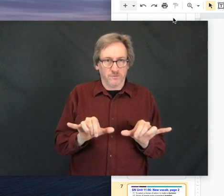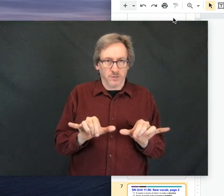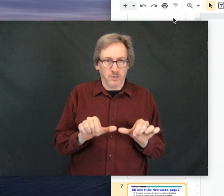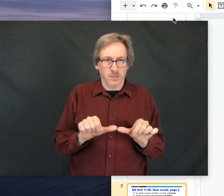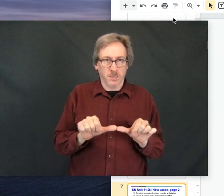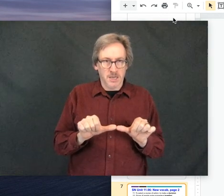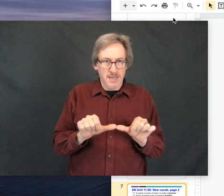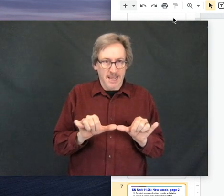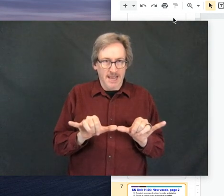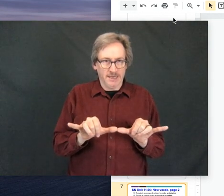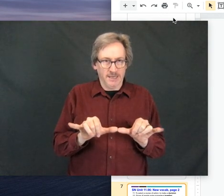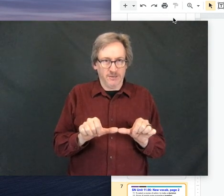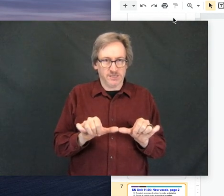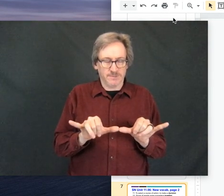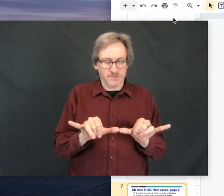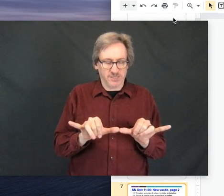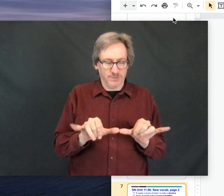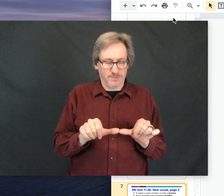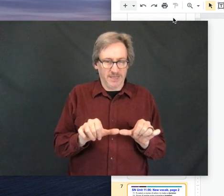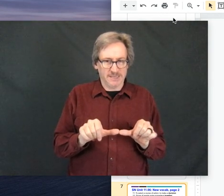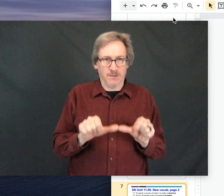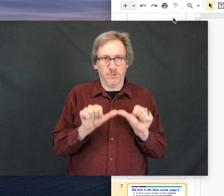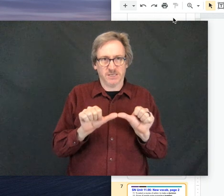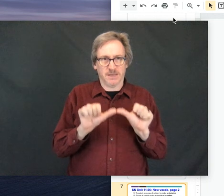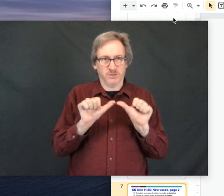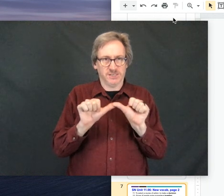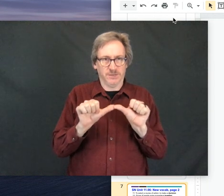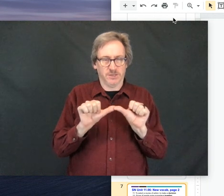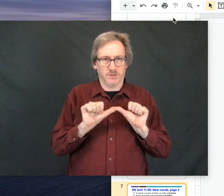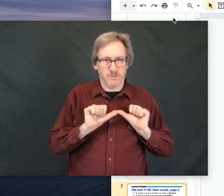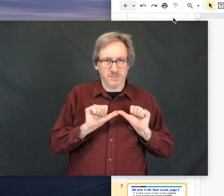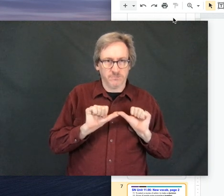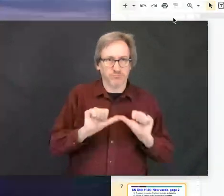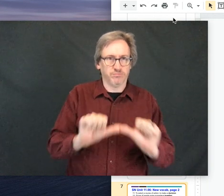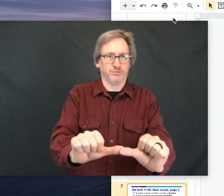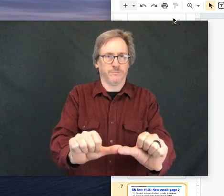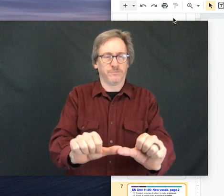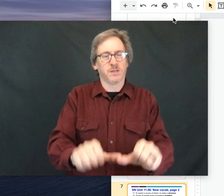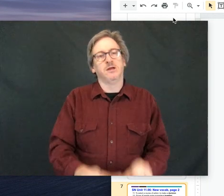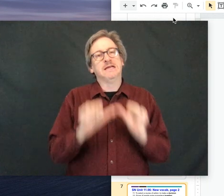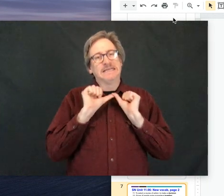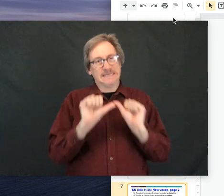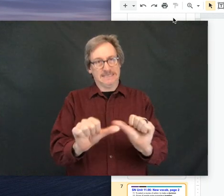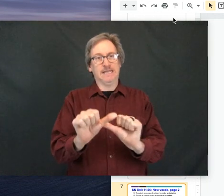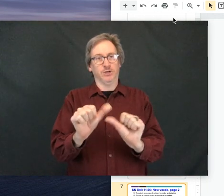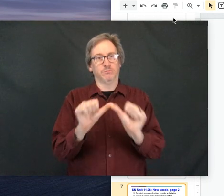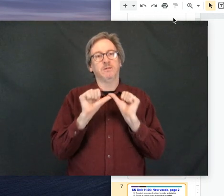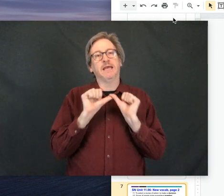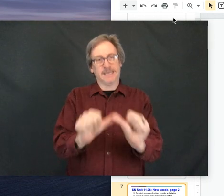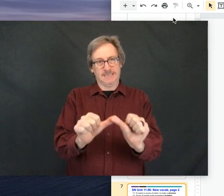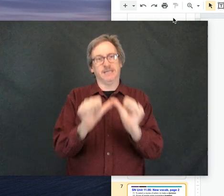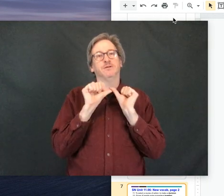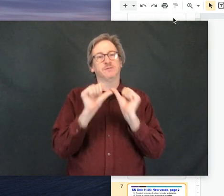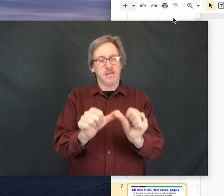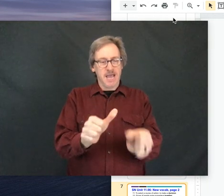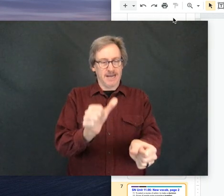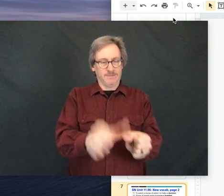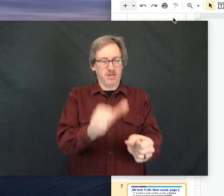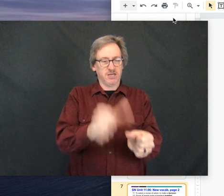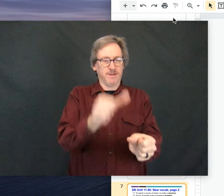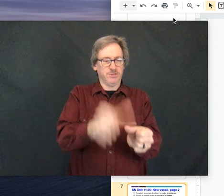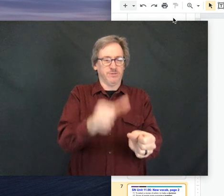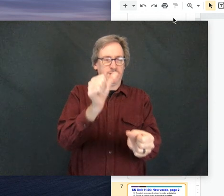palms over, and sometimes you'll see it with the pinkies out. Most of the time, you'll just see it with the thumbs. Continue. It continues.